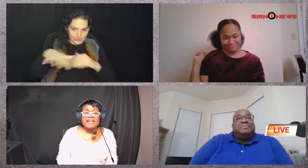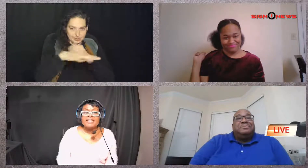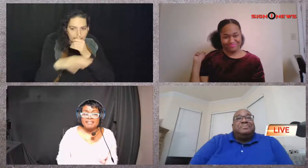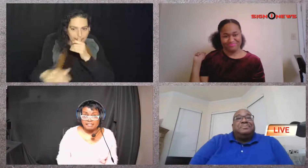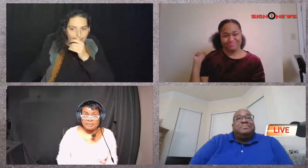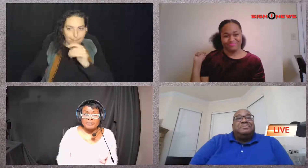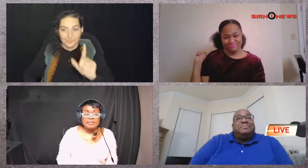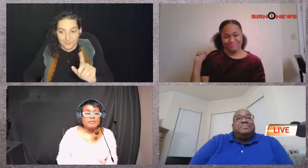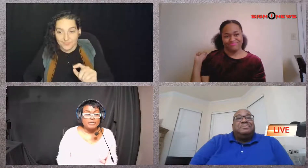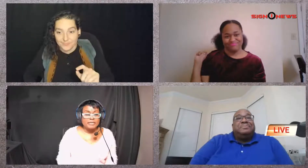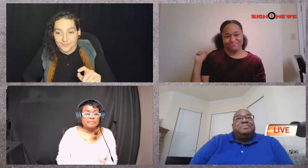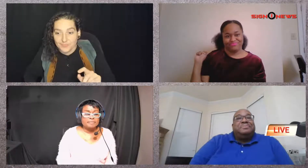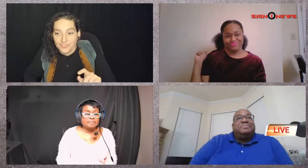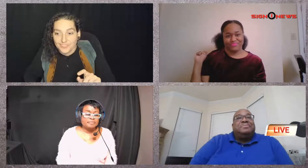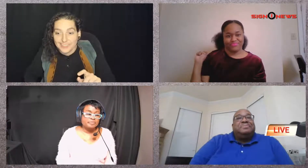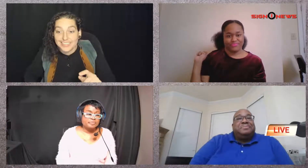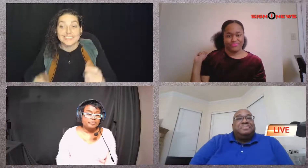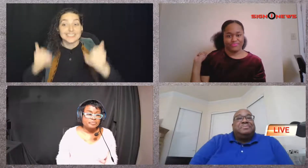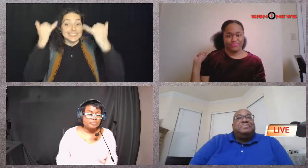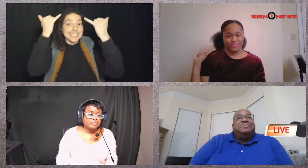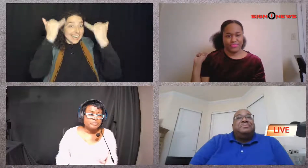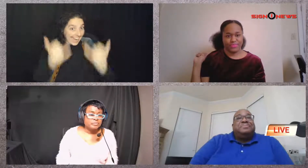for the deaf and the disability community.